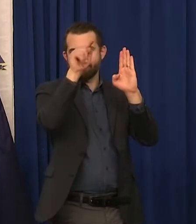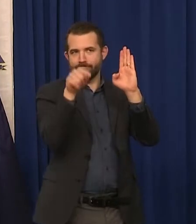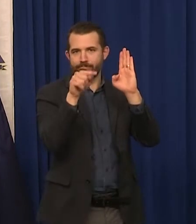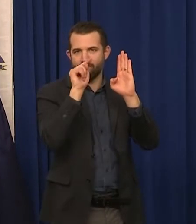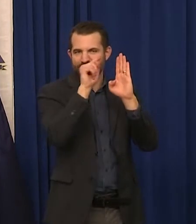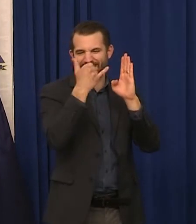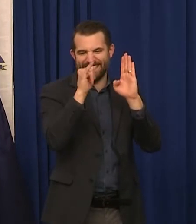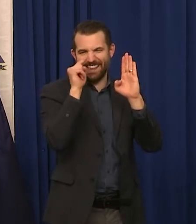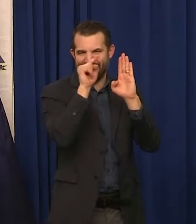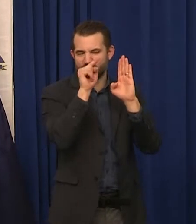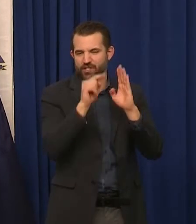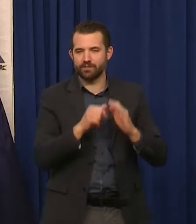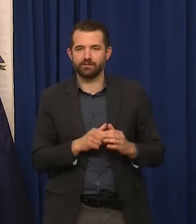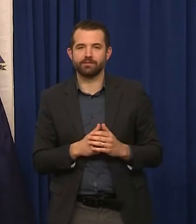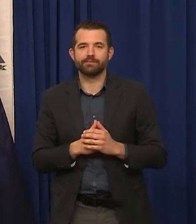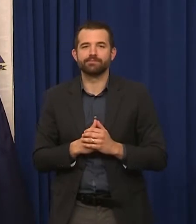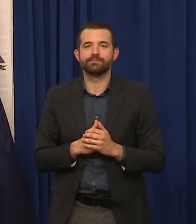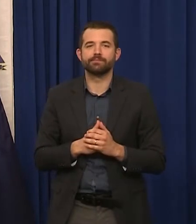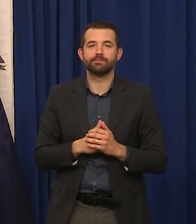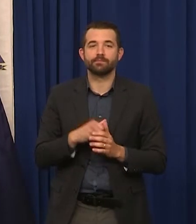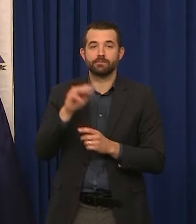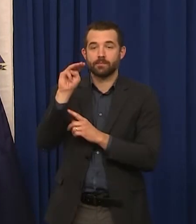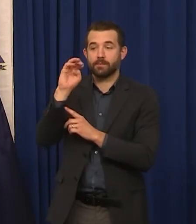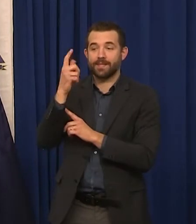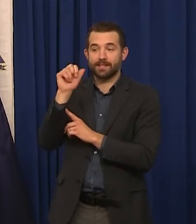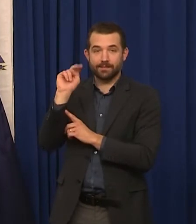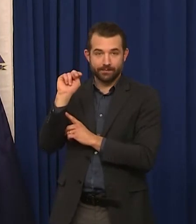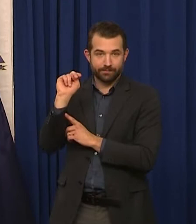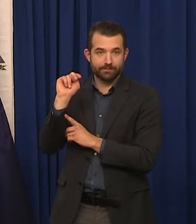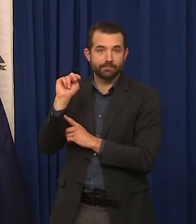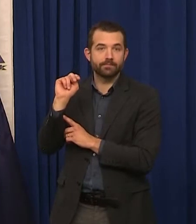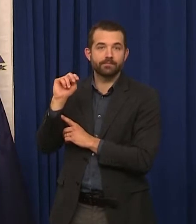I'd like to turn next to Megan over at WMTW.